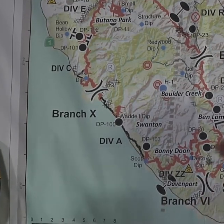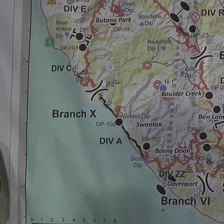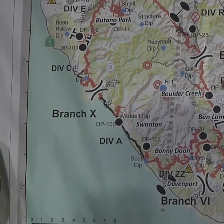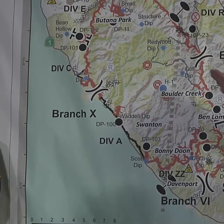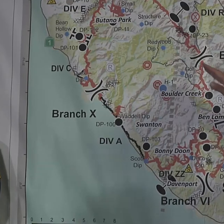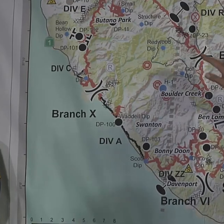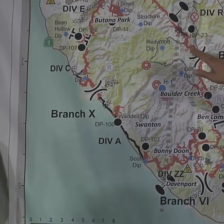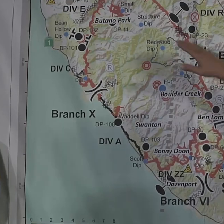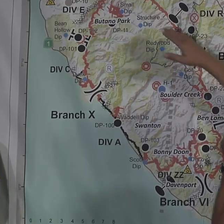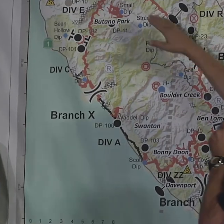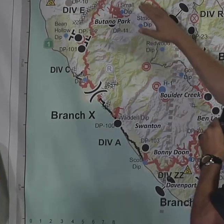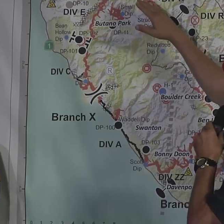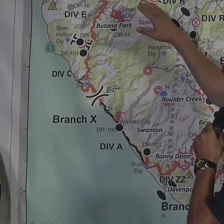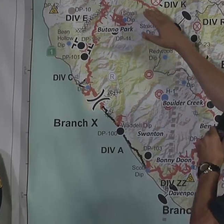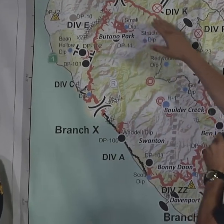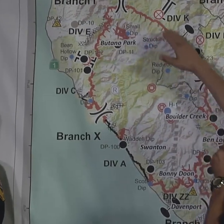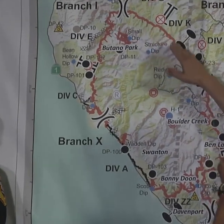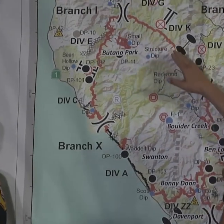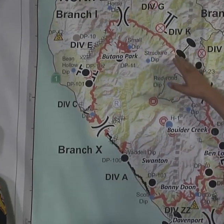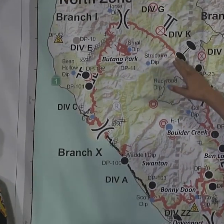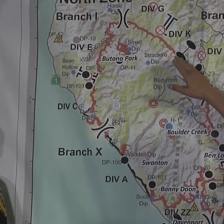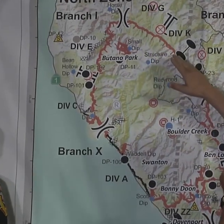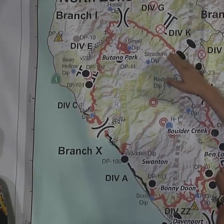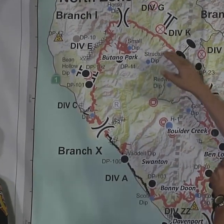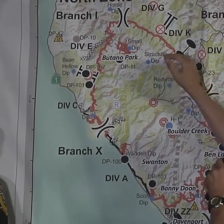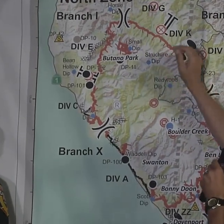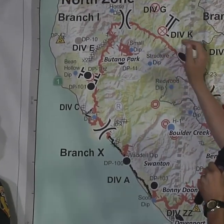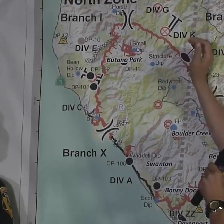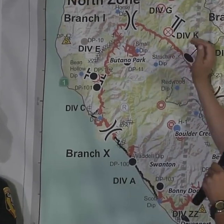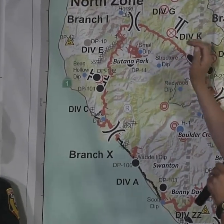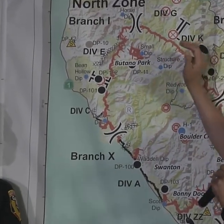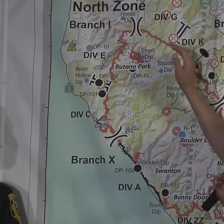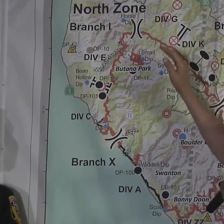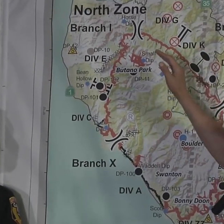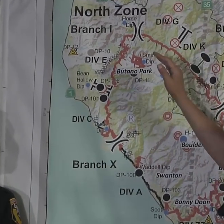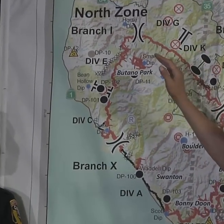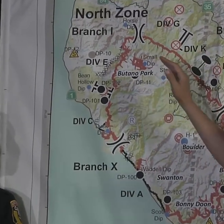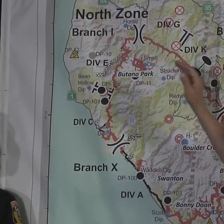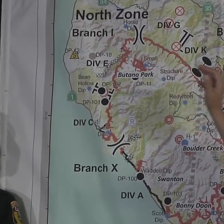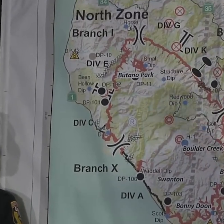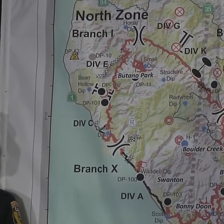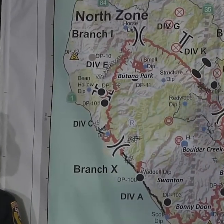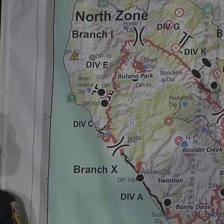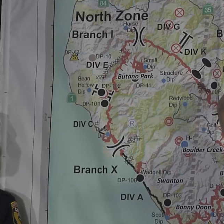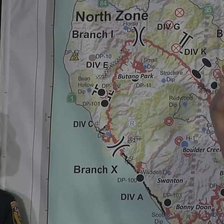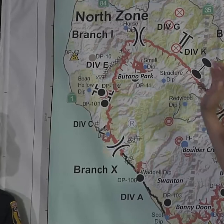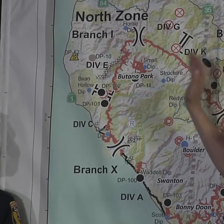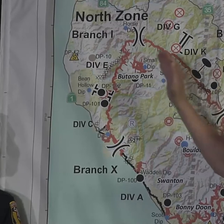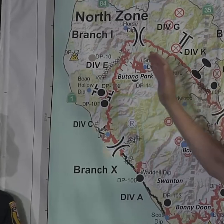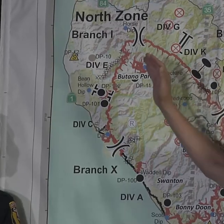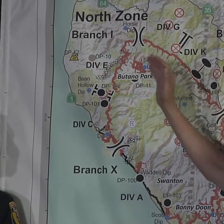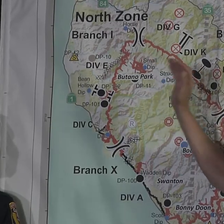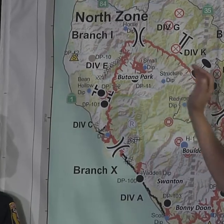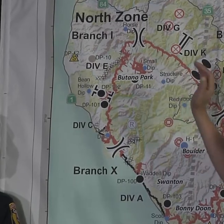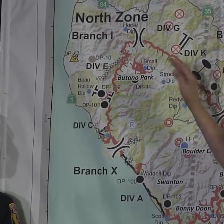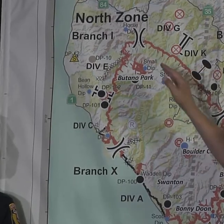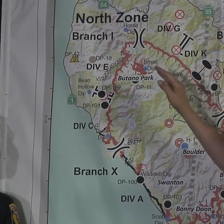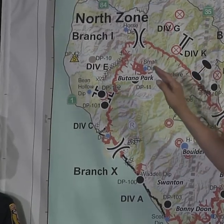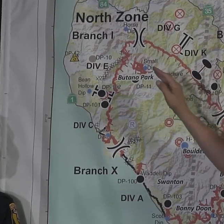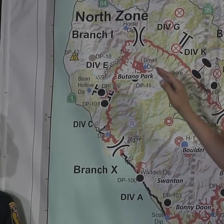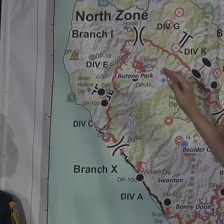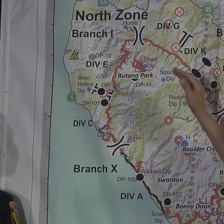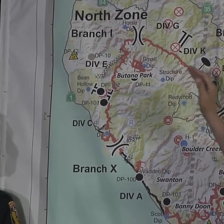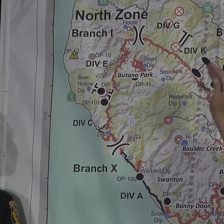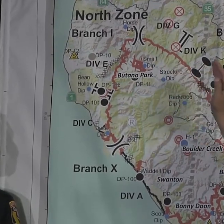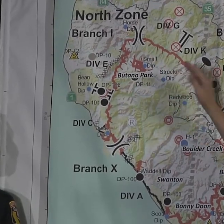strategy we're utilizing. So in the Division Gulf and Kilo area, it's doing just that. We have an active patrol, a lot of